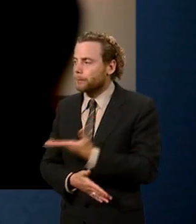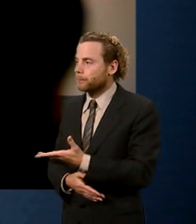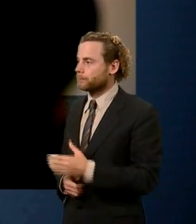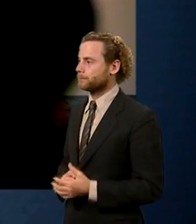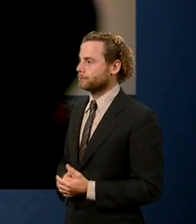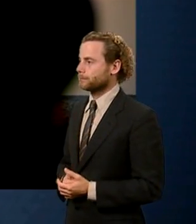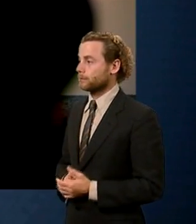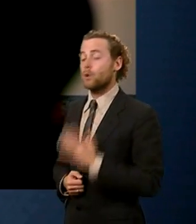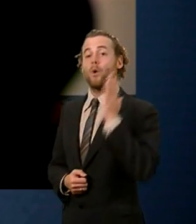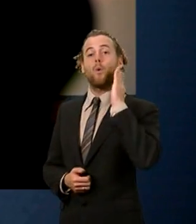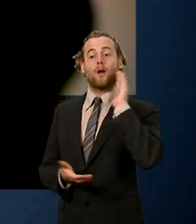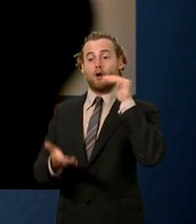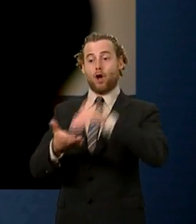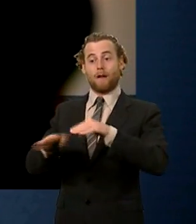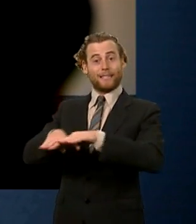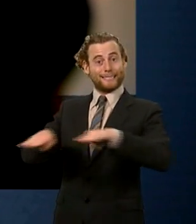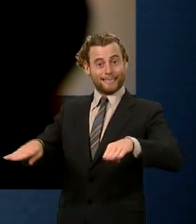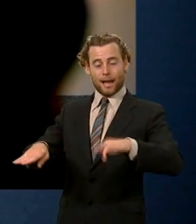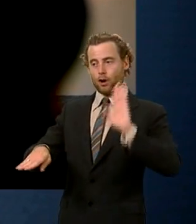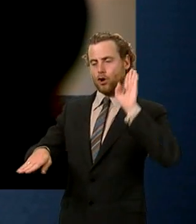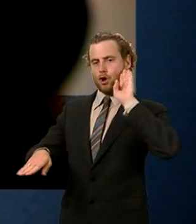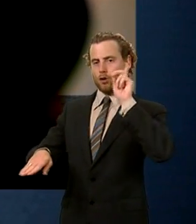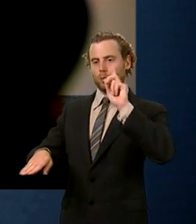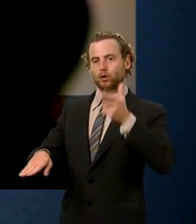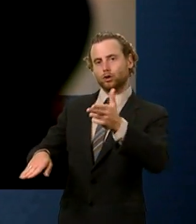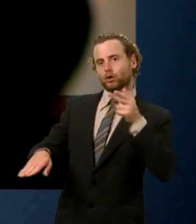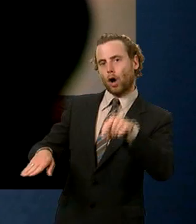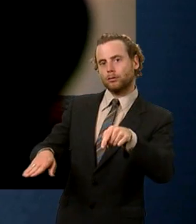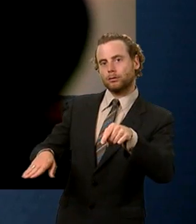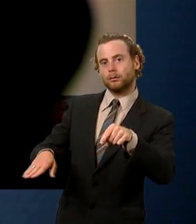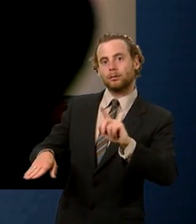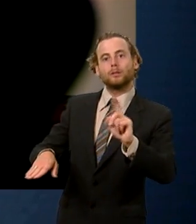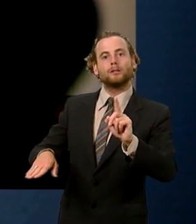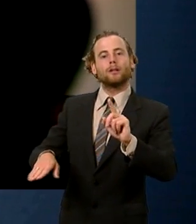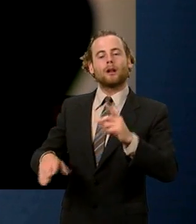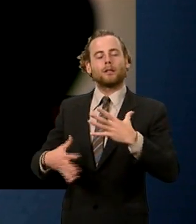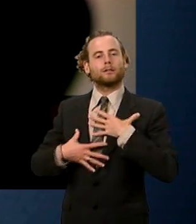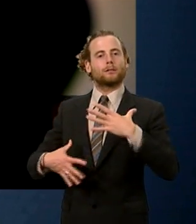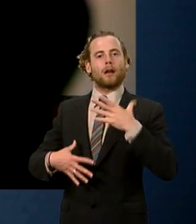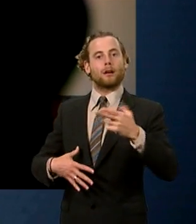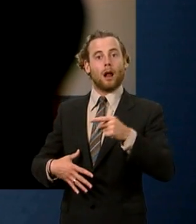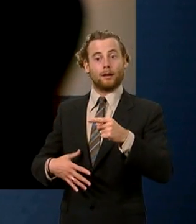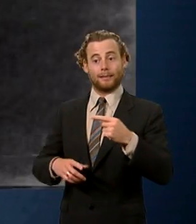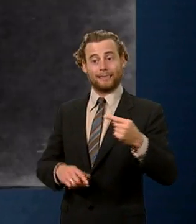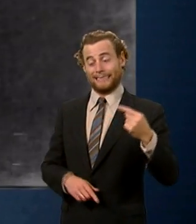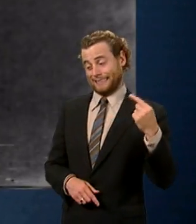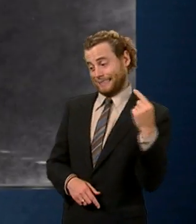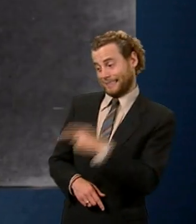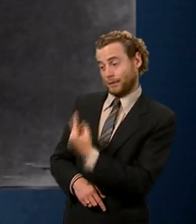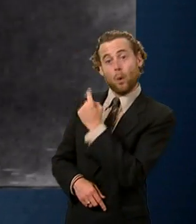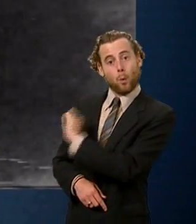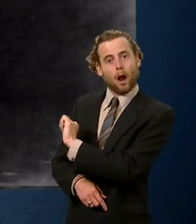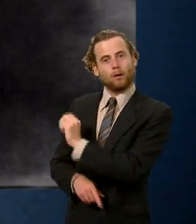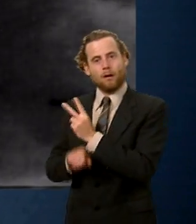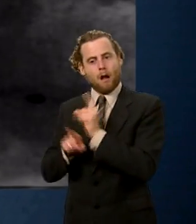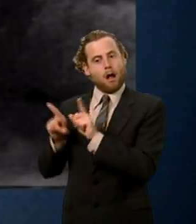The moment we got on deck, we heard a shot from an Israeli stun gun. They hit my guard and he ran back inside. Me and another soldier found